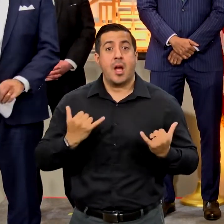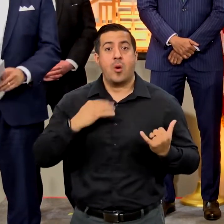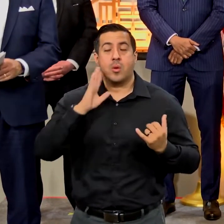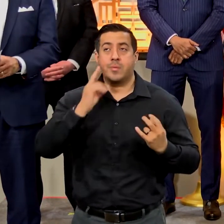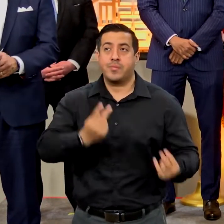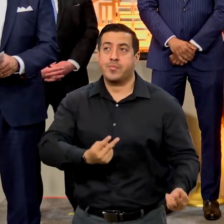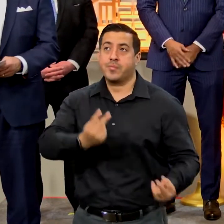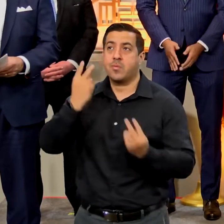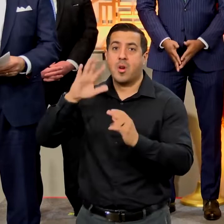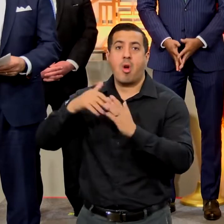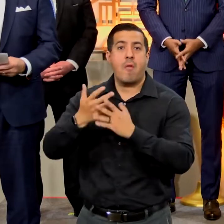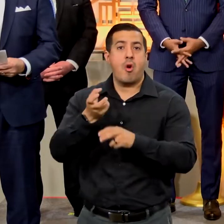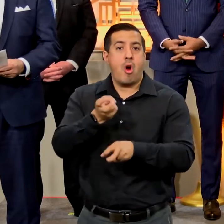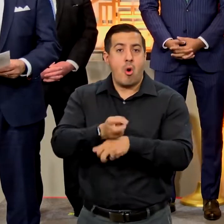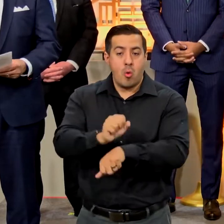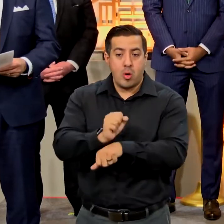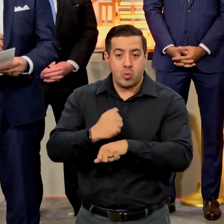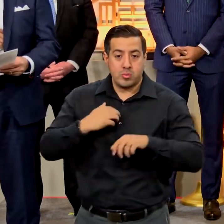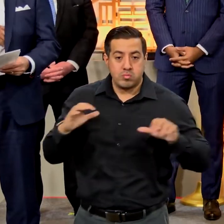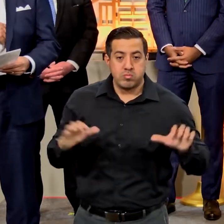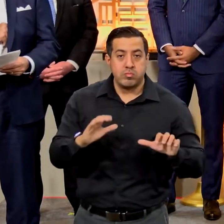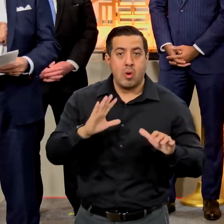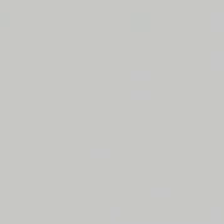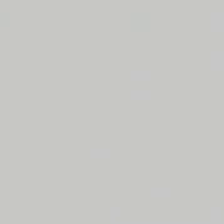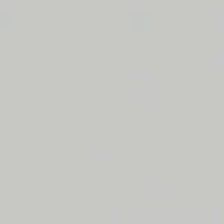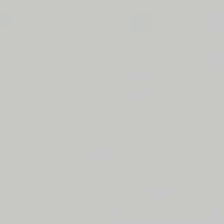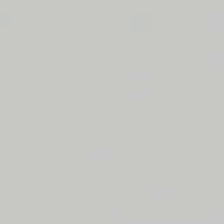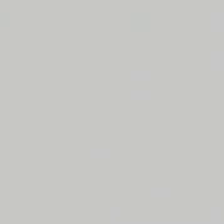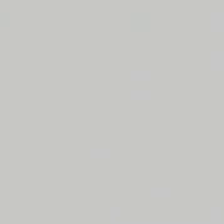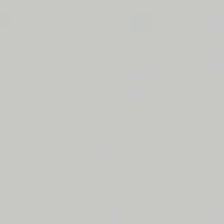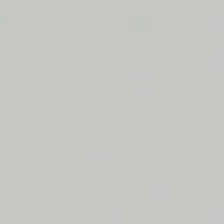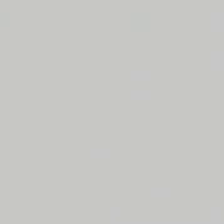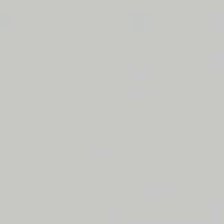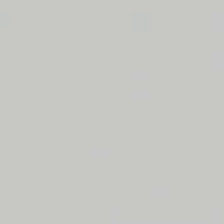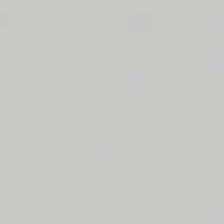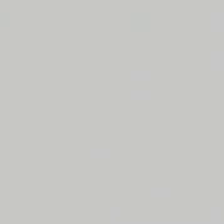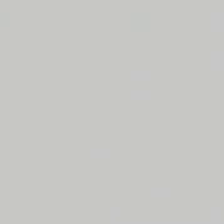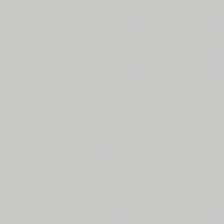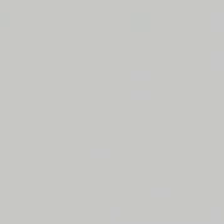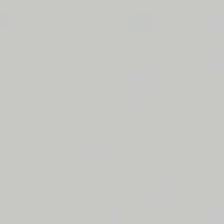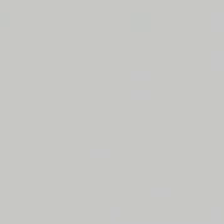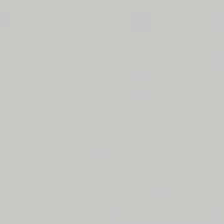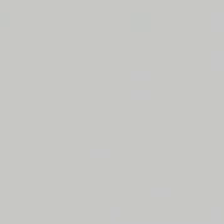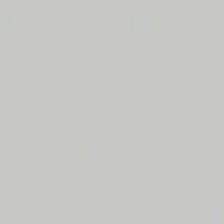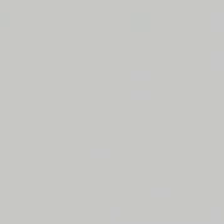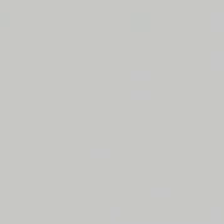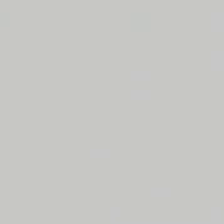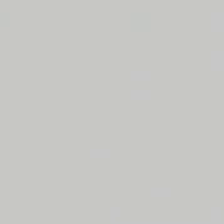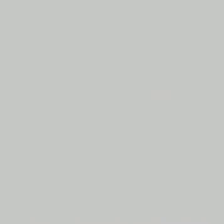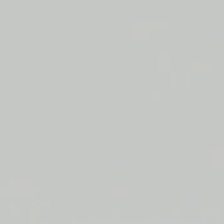reflect on the work done and the lives that would be continued to be changed. A short video clip.